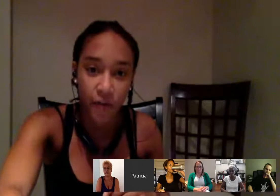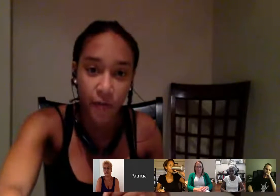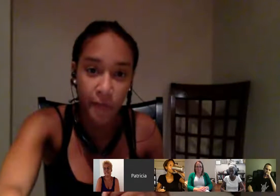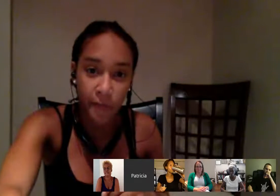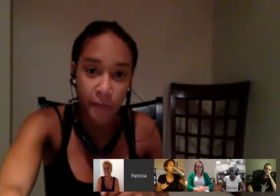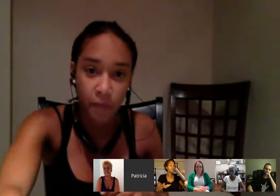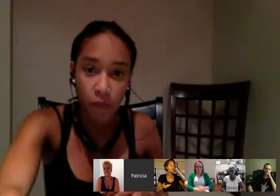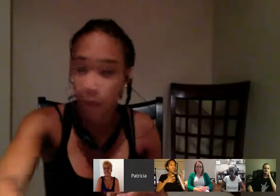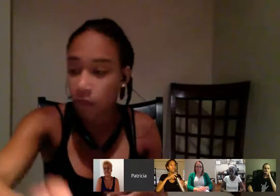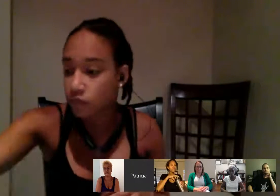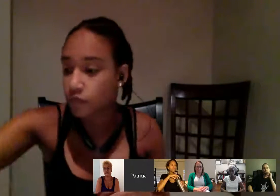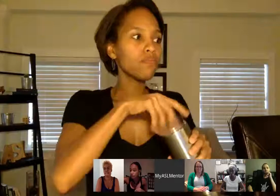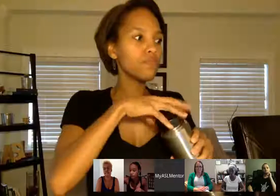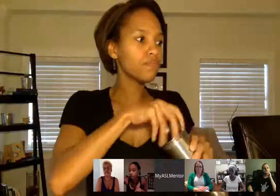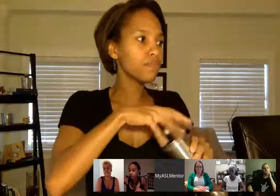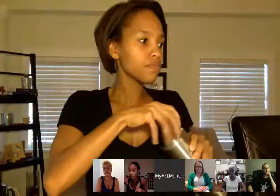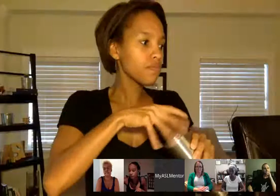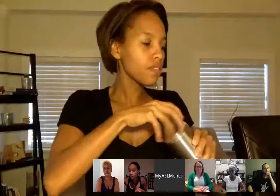matter?